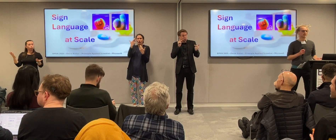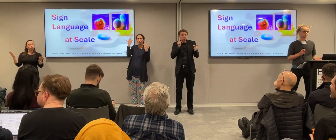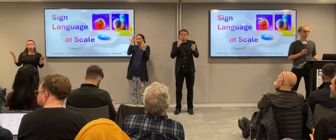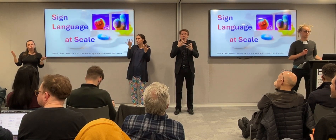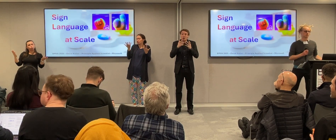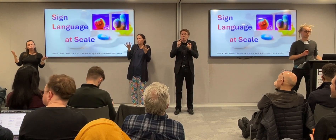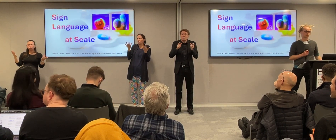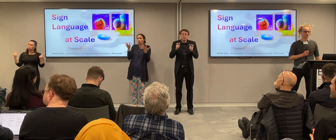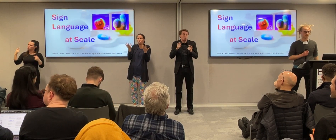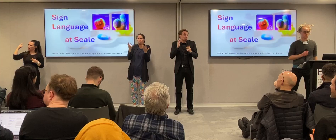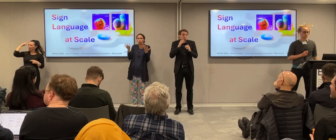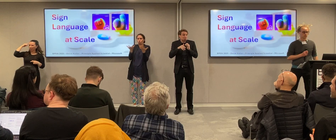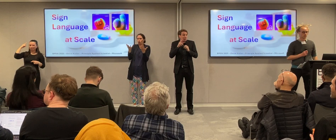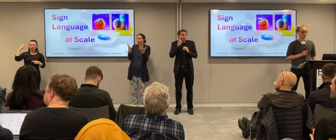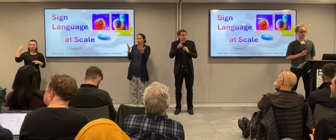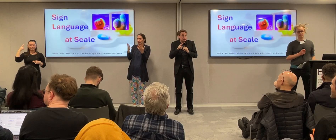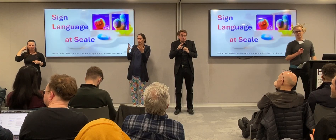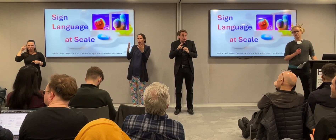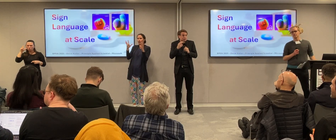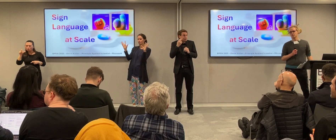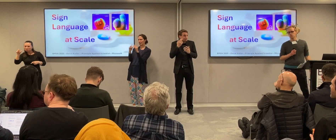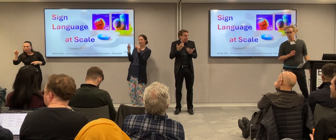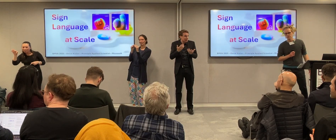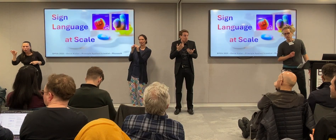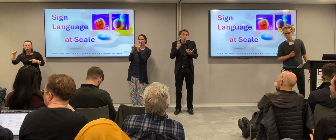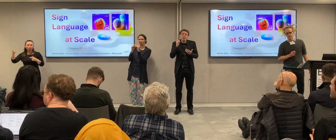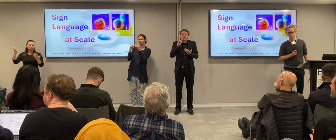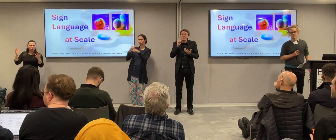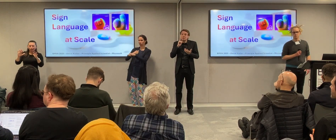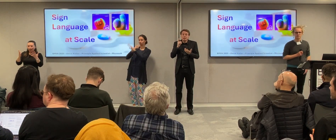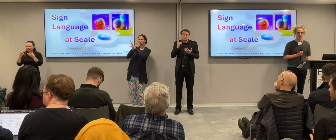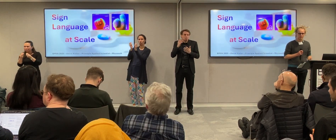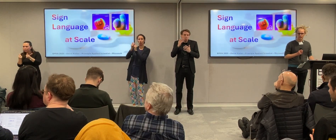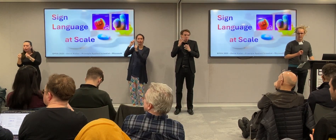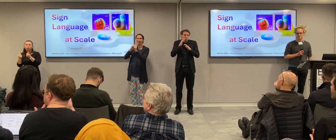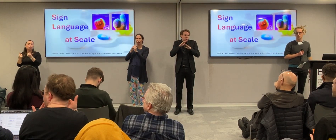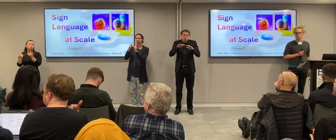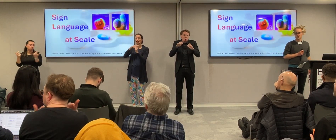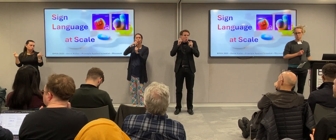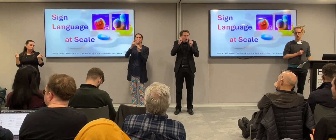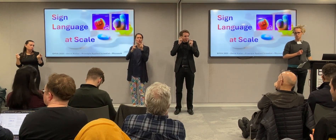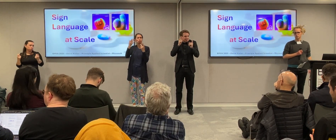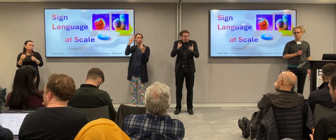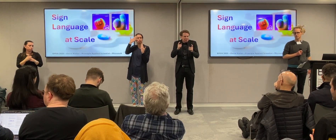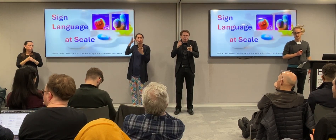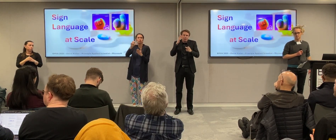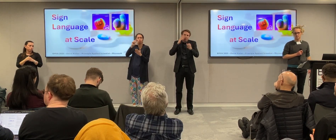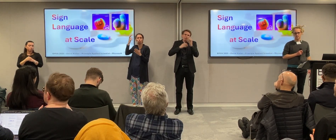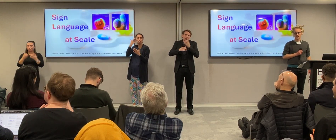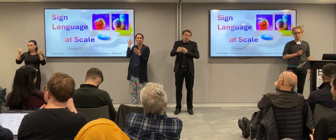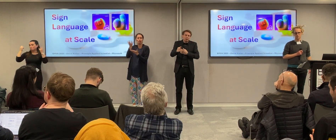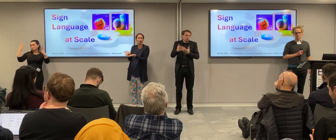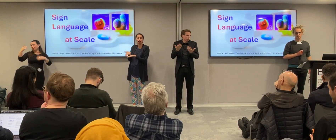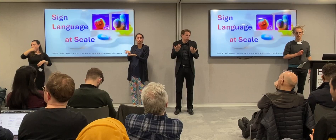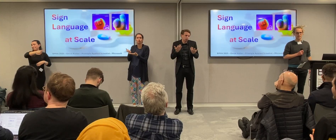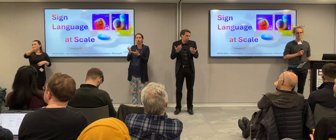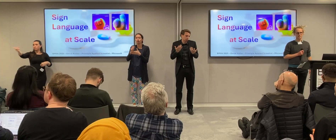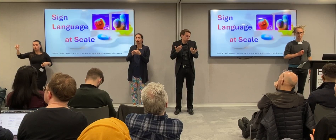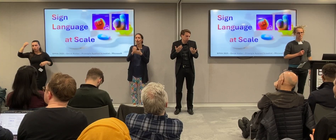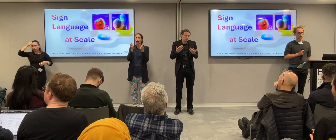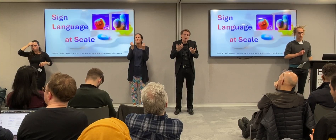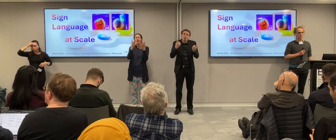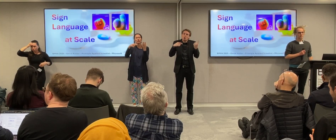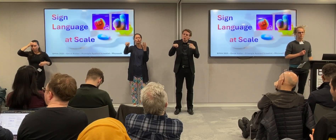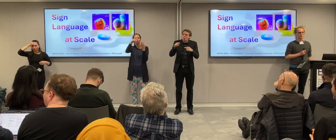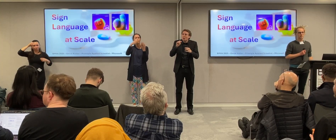is it like to be on a meeting with deaf people. And then there are several reasons for that, right? I mean, I guess most of you here are expert in that